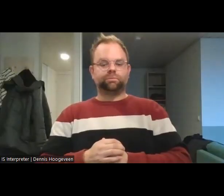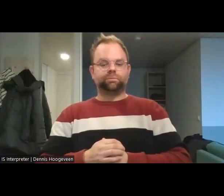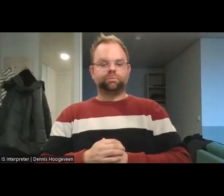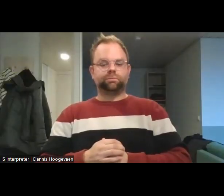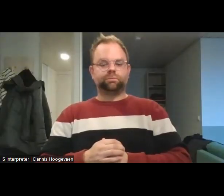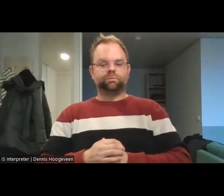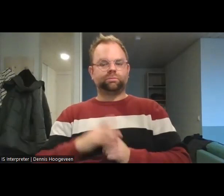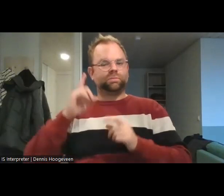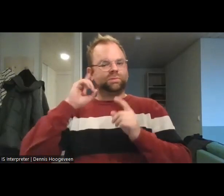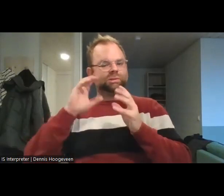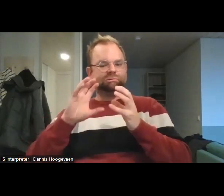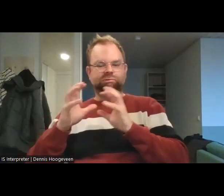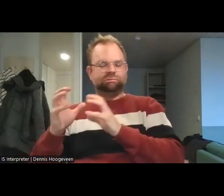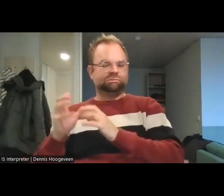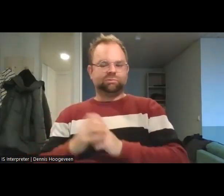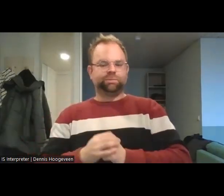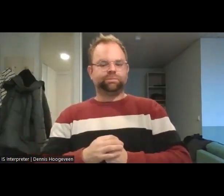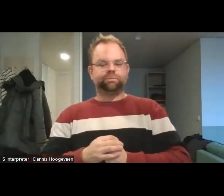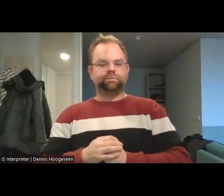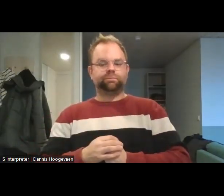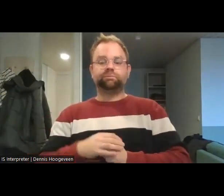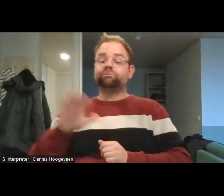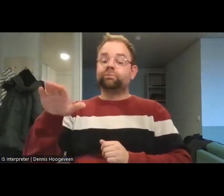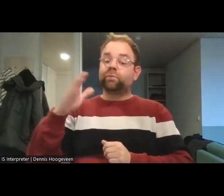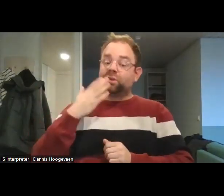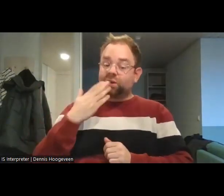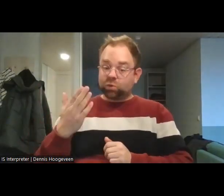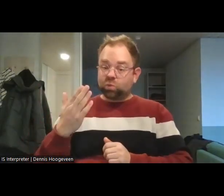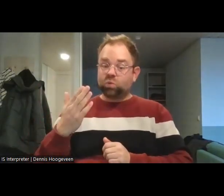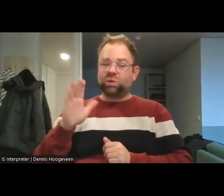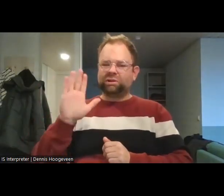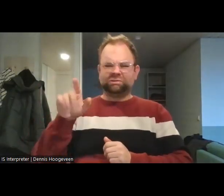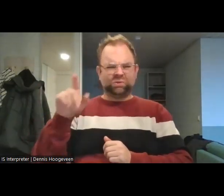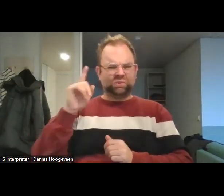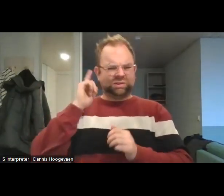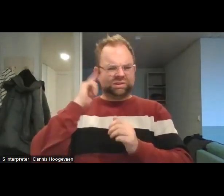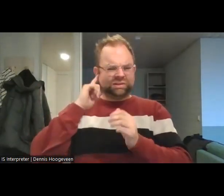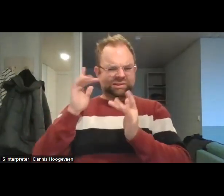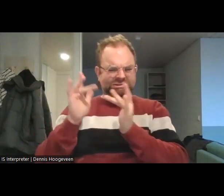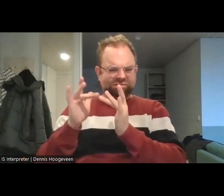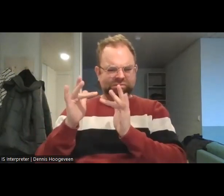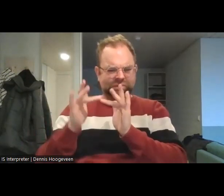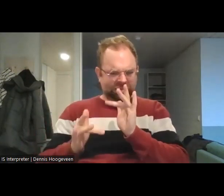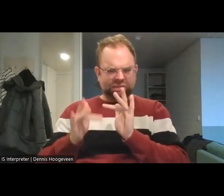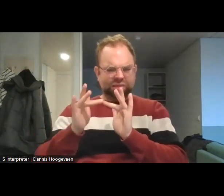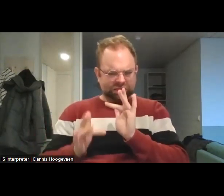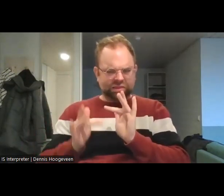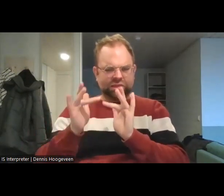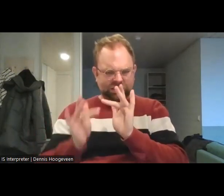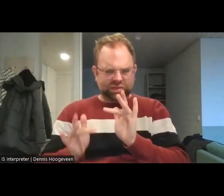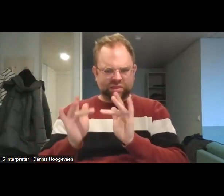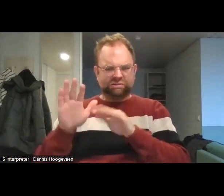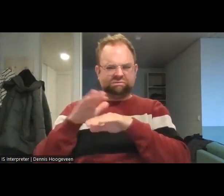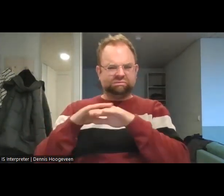Thank you. Your connection was breaking up a little bit. This is Ricardo speaking again. But I took